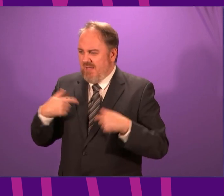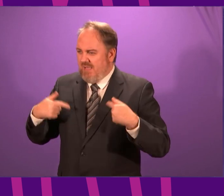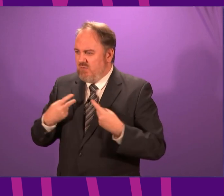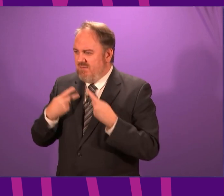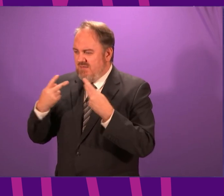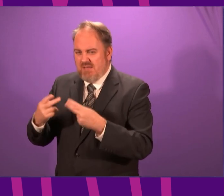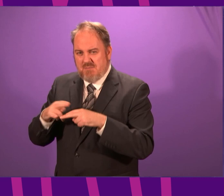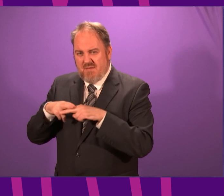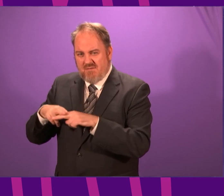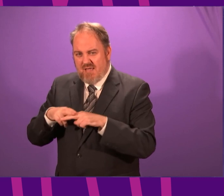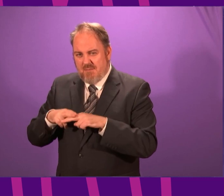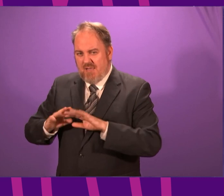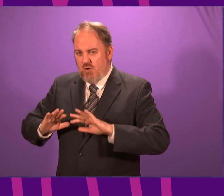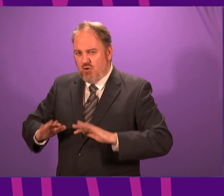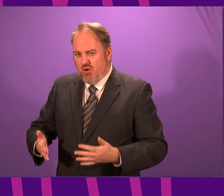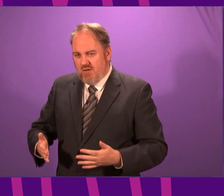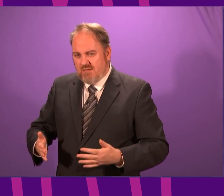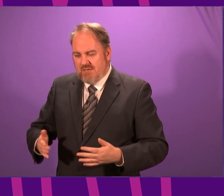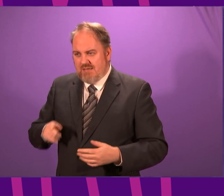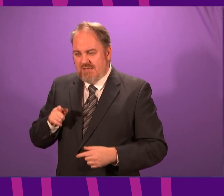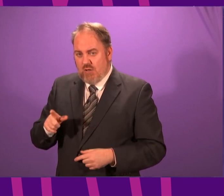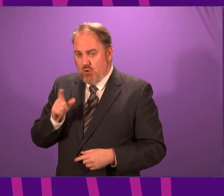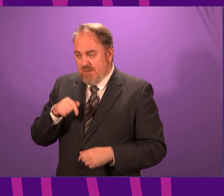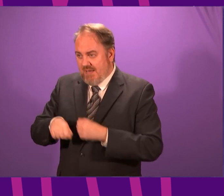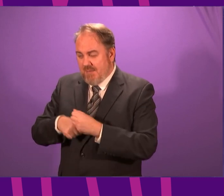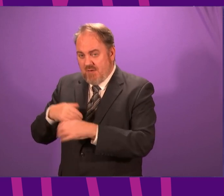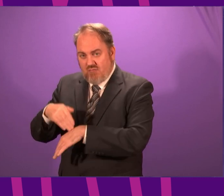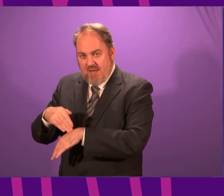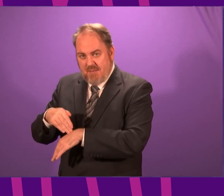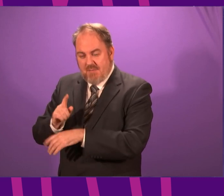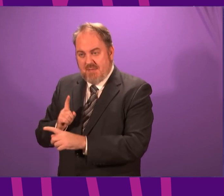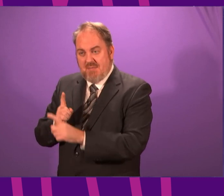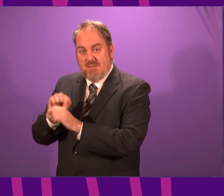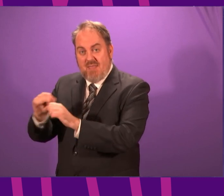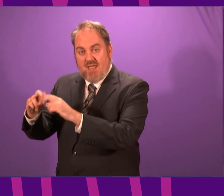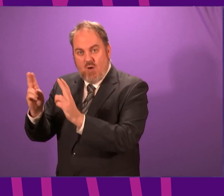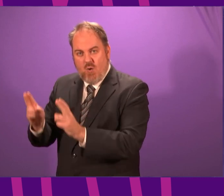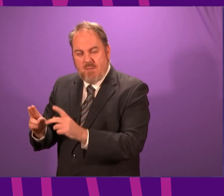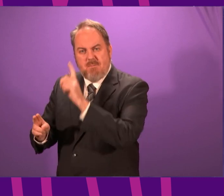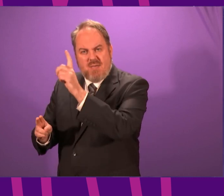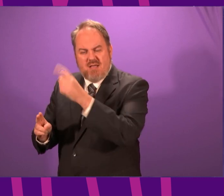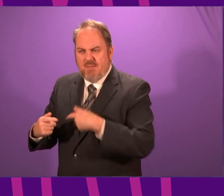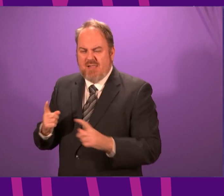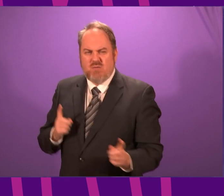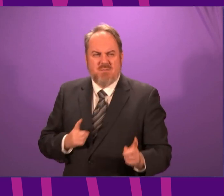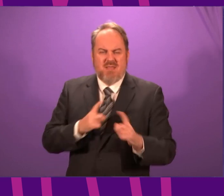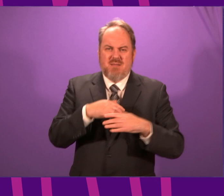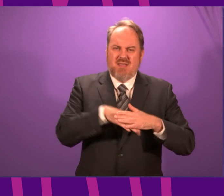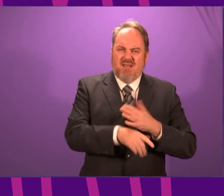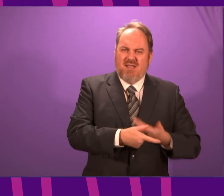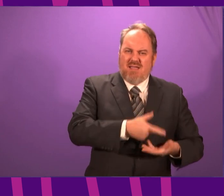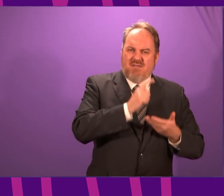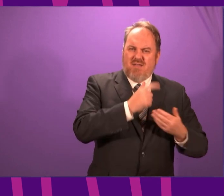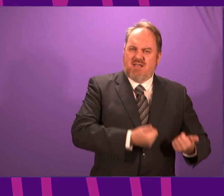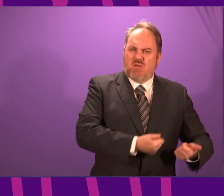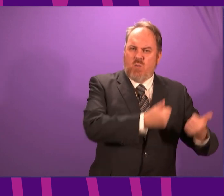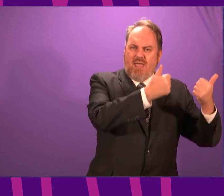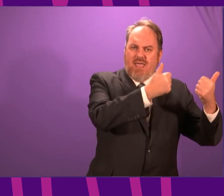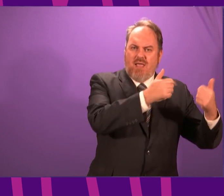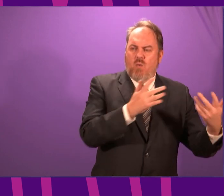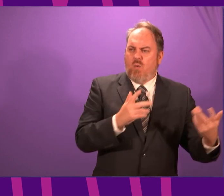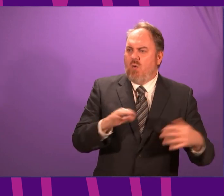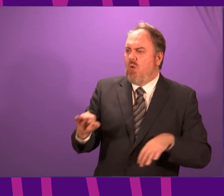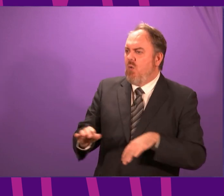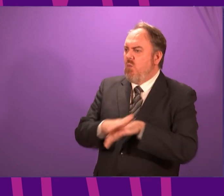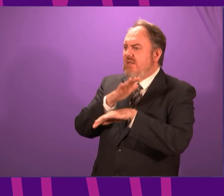friend or relative in their home, for example, can be a crime, but meeting them in a busy cafe has been allowed. Or when attending a wedding reception in a hotel